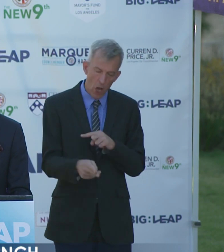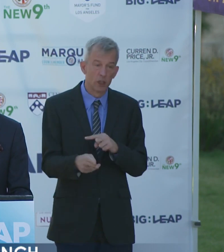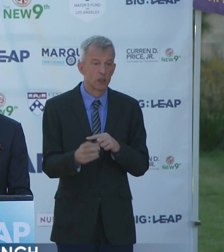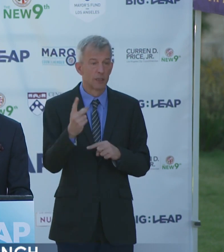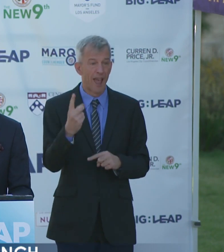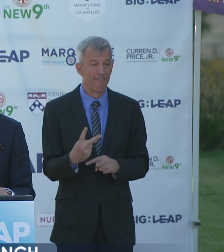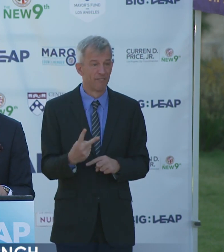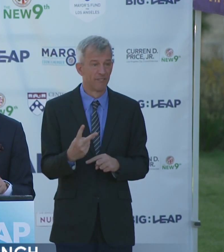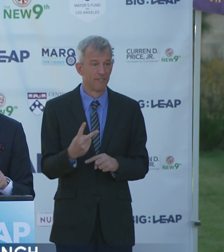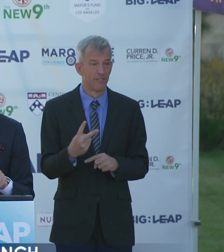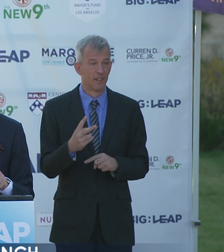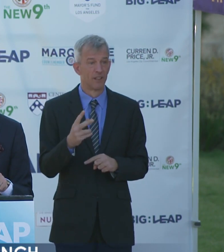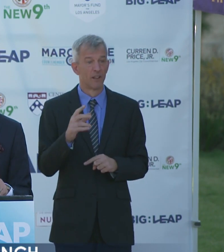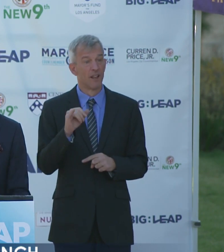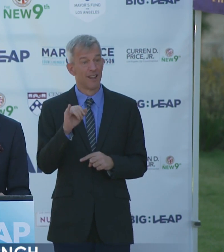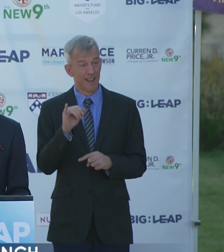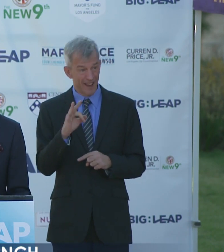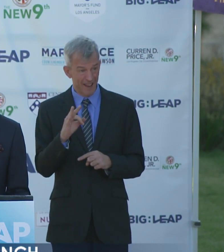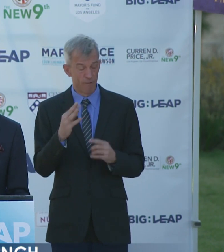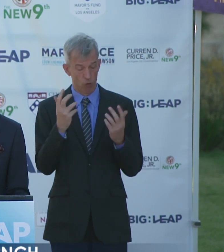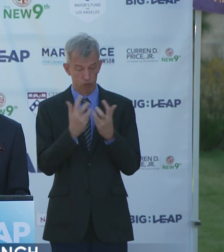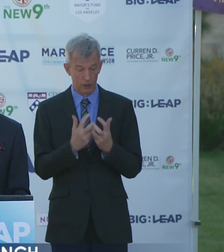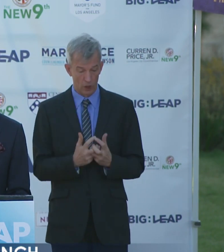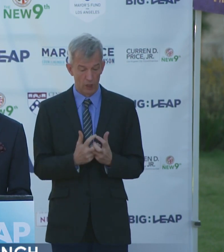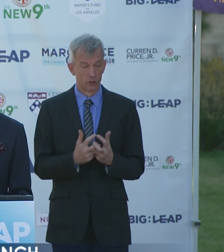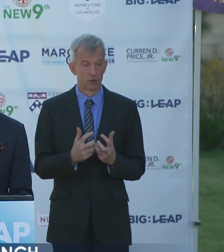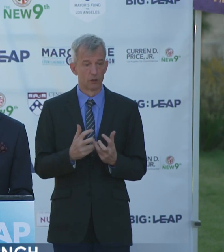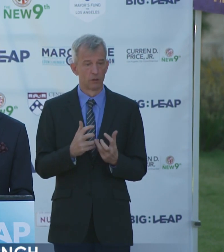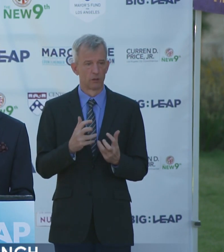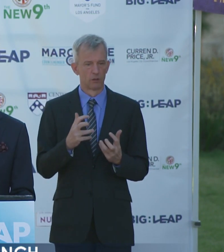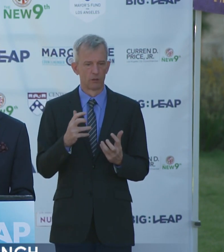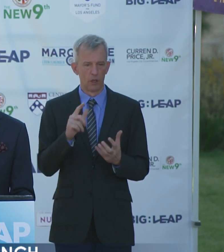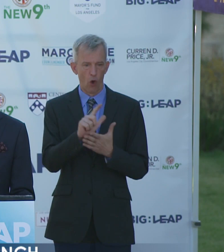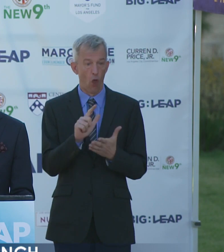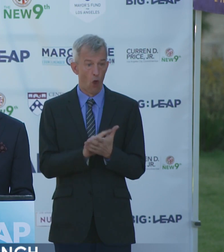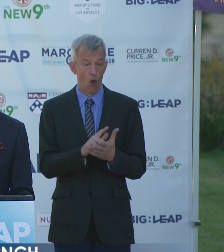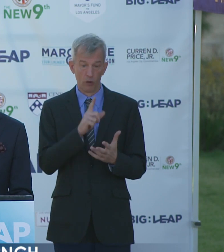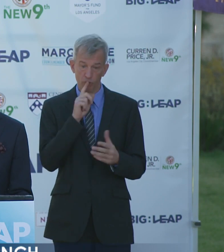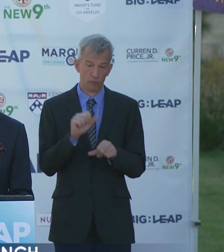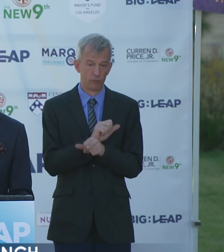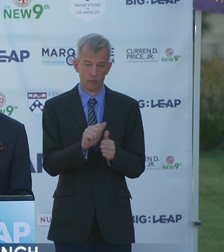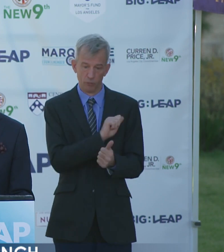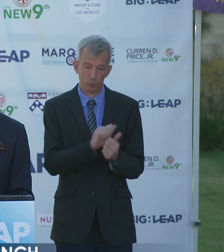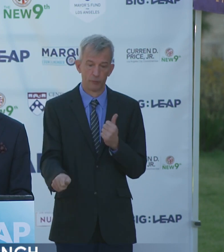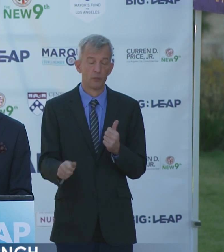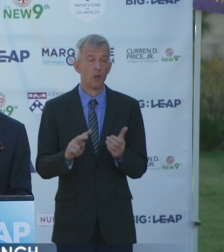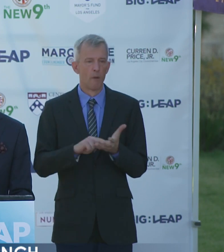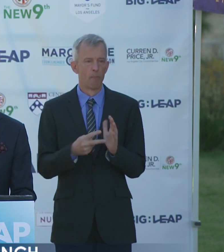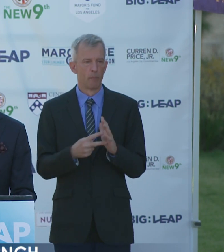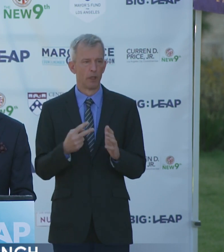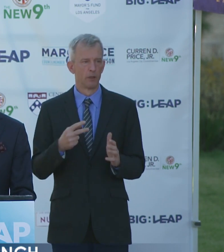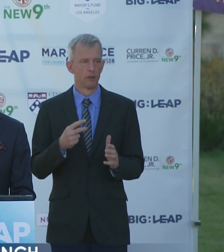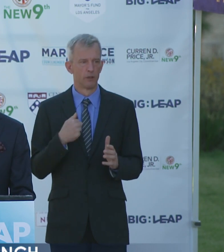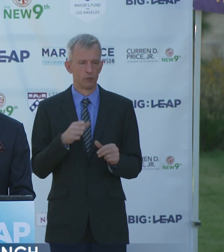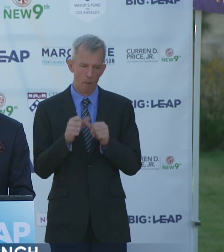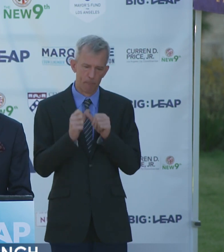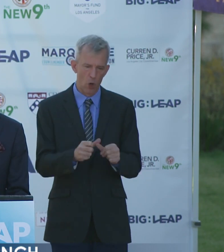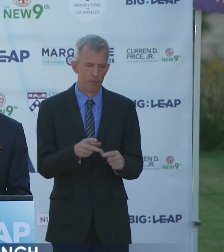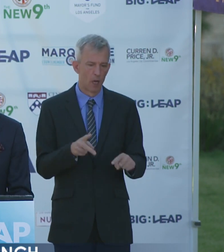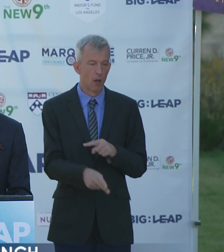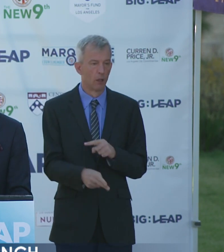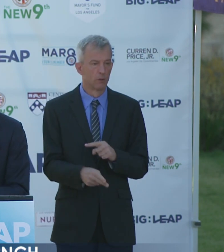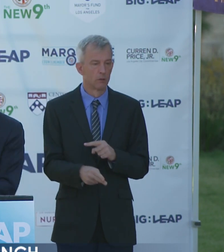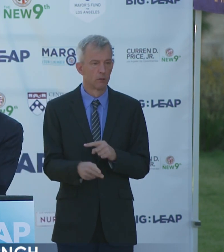reconciliation bill goes, we can make that a permanent cut as well. So I was proud to found with Mayor Tubbs, Mayors for a